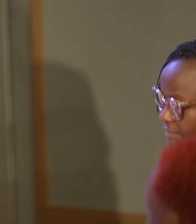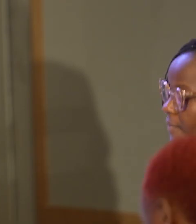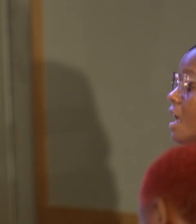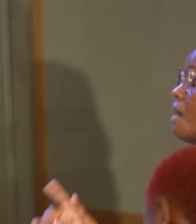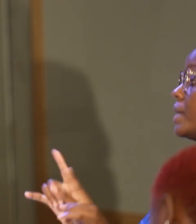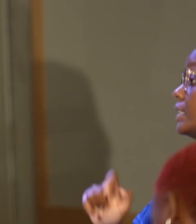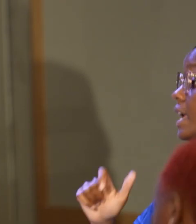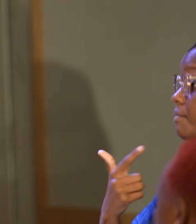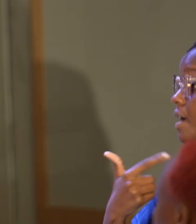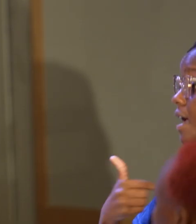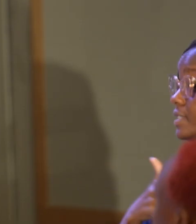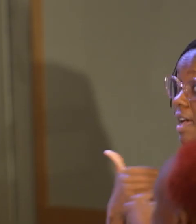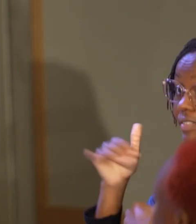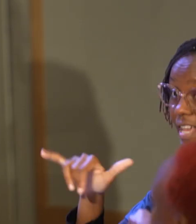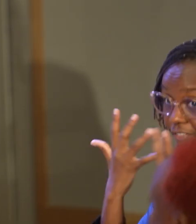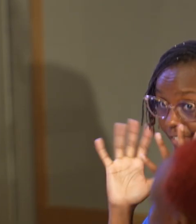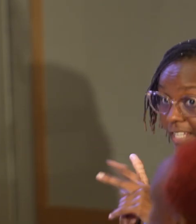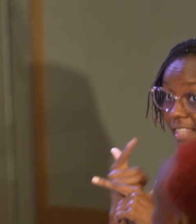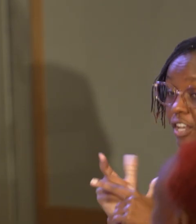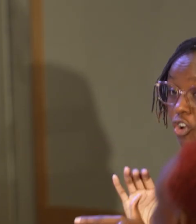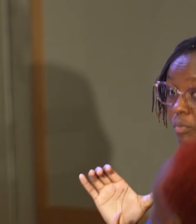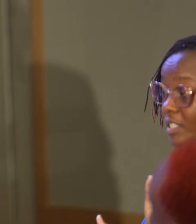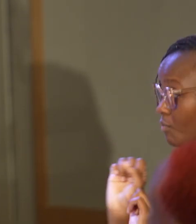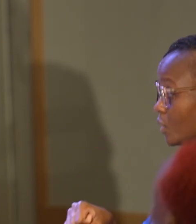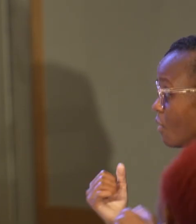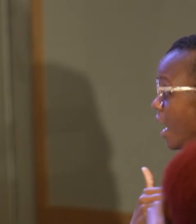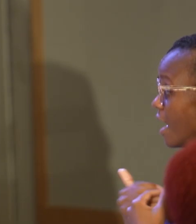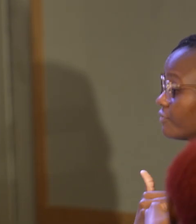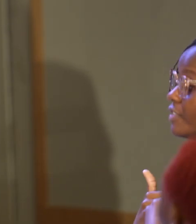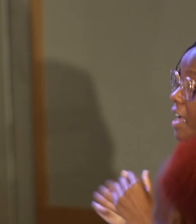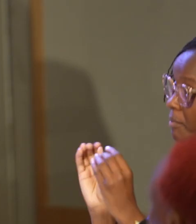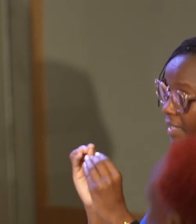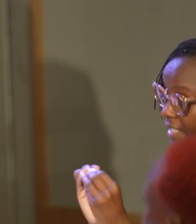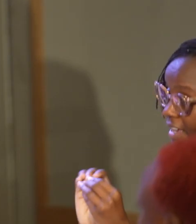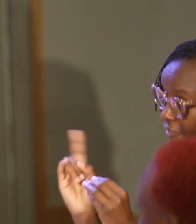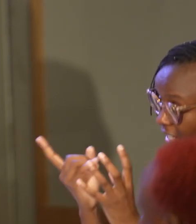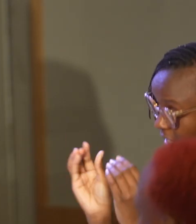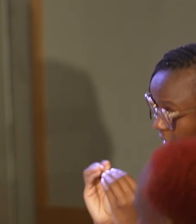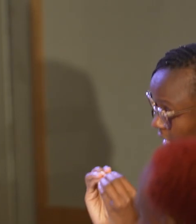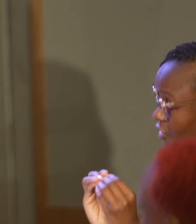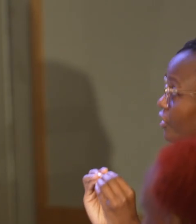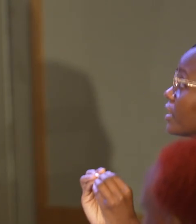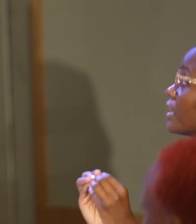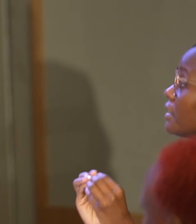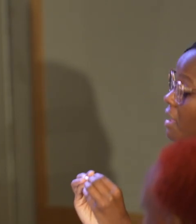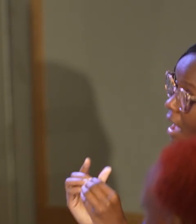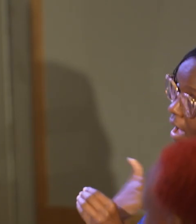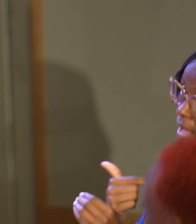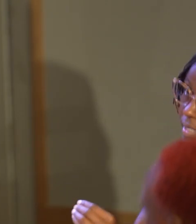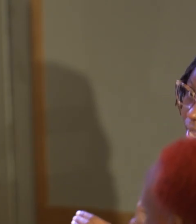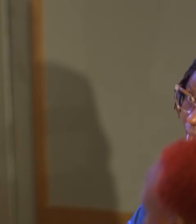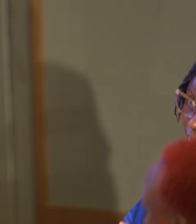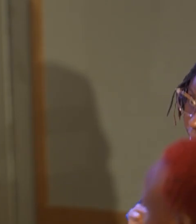Once we have that, then the committee will have sessions. First session, we are lucky